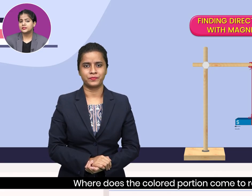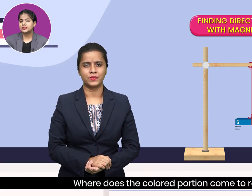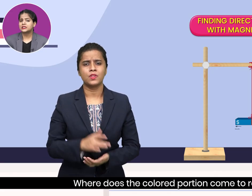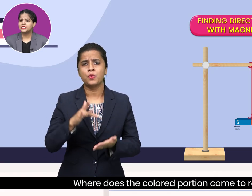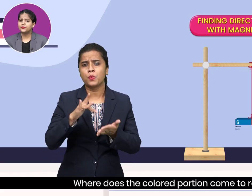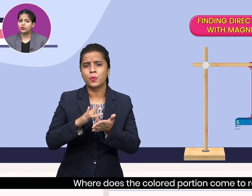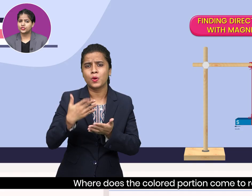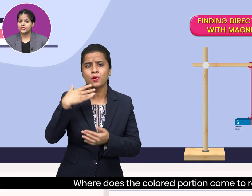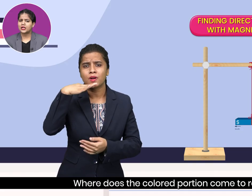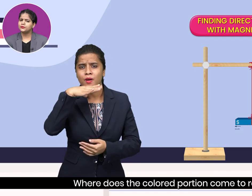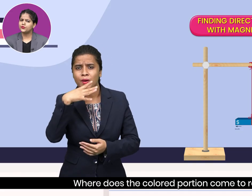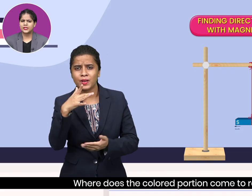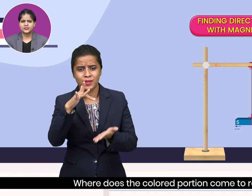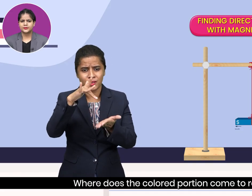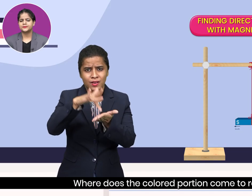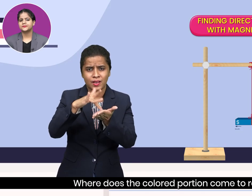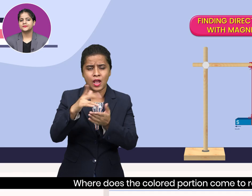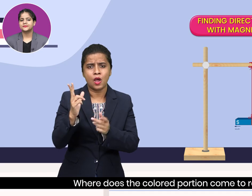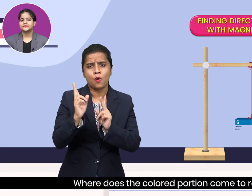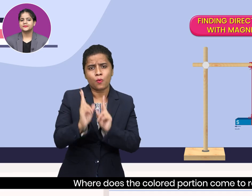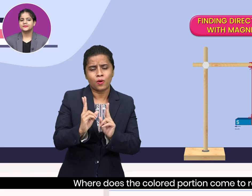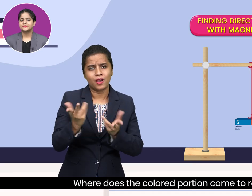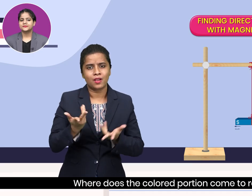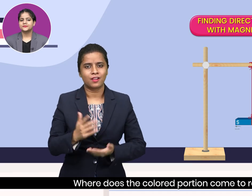Where does the colored portion come to rest?